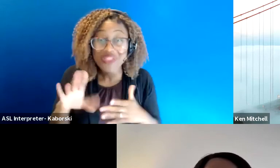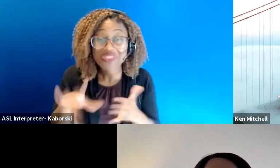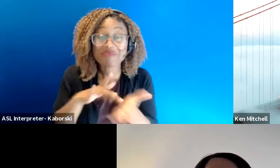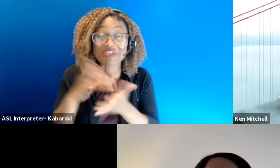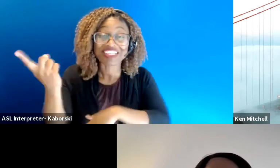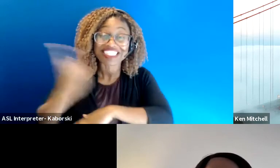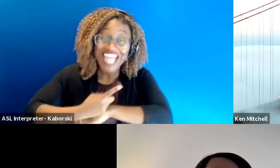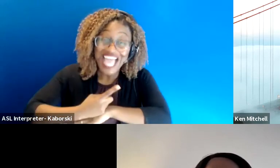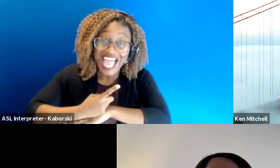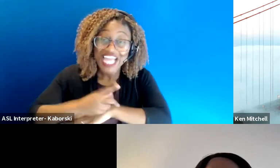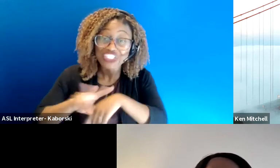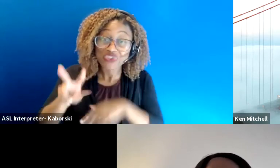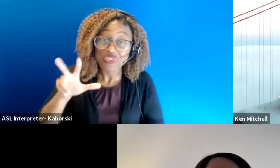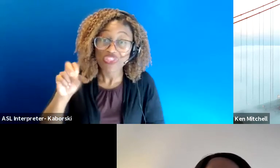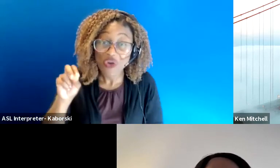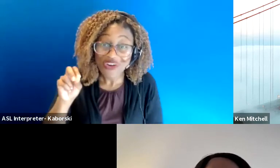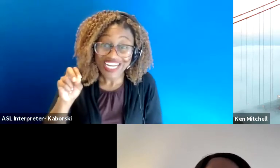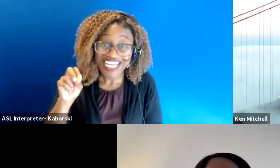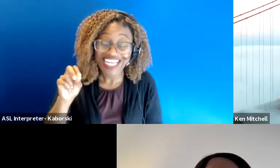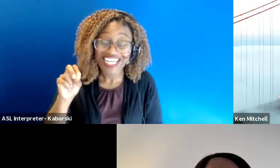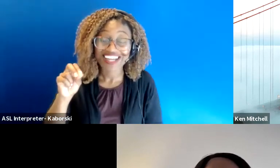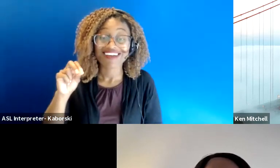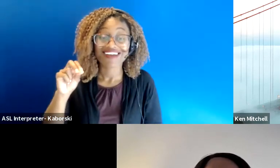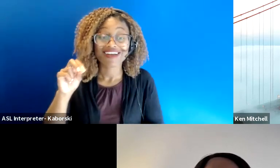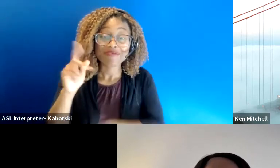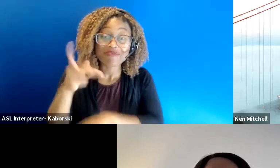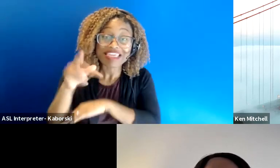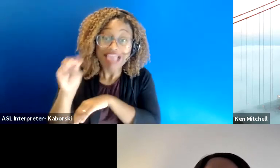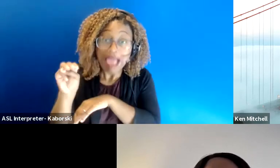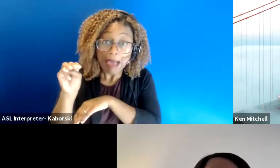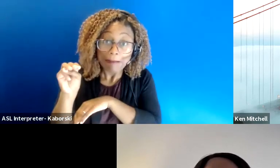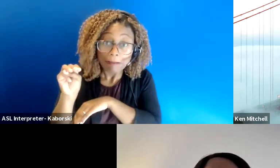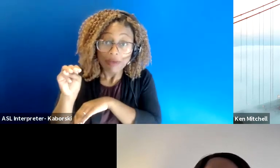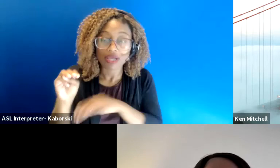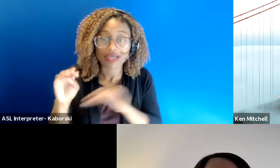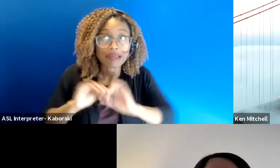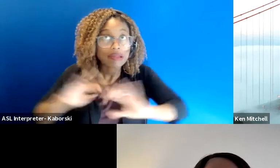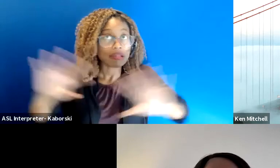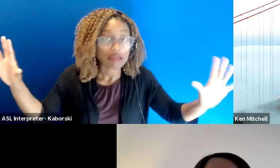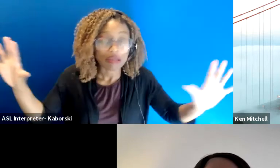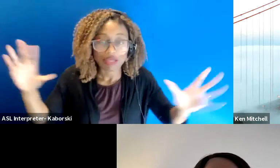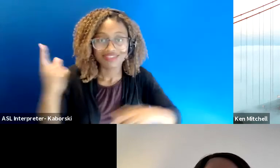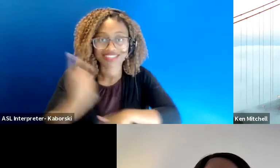day. So it's kind of sad that